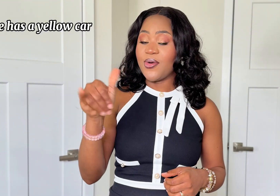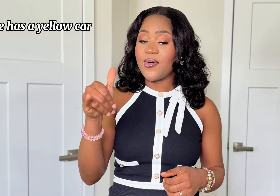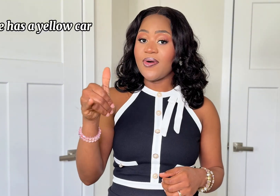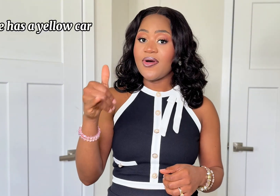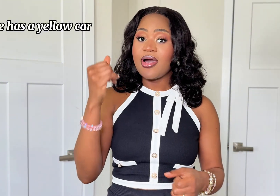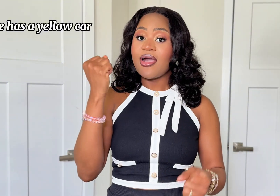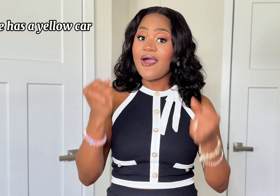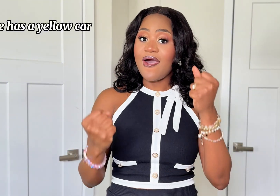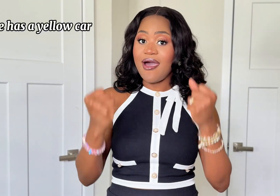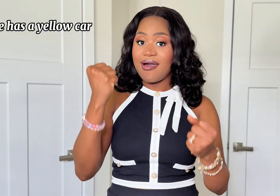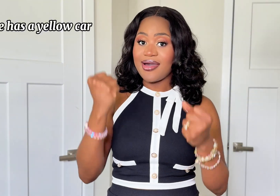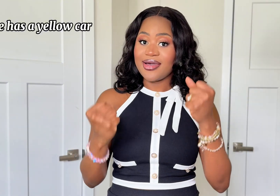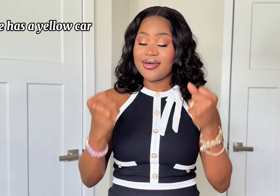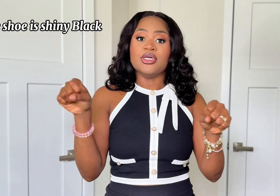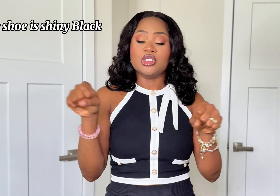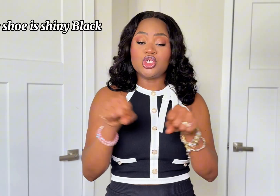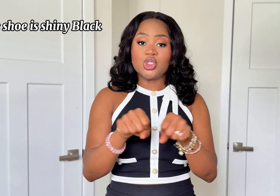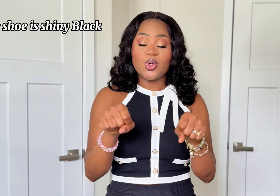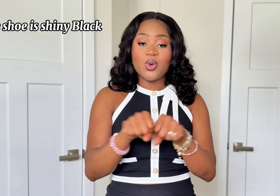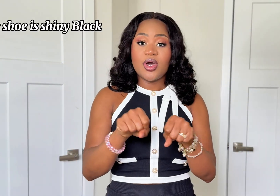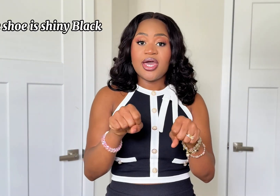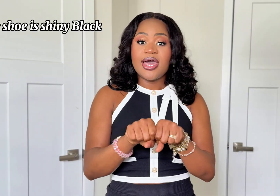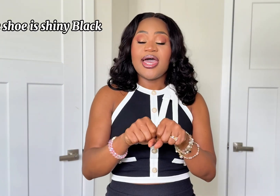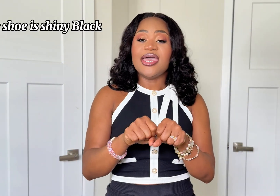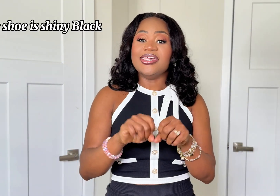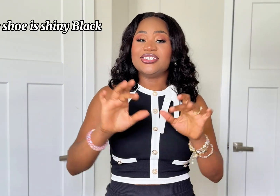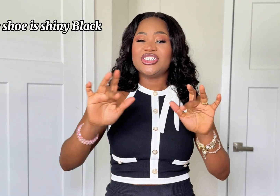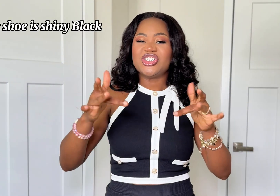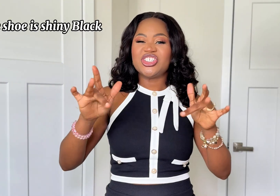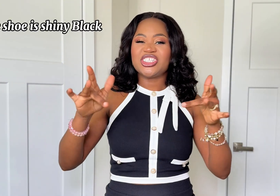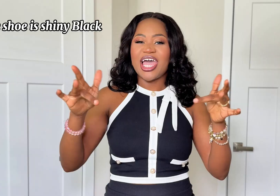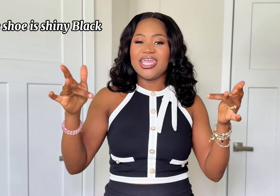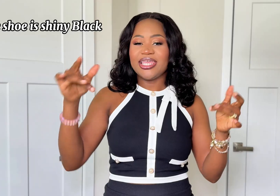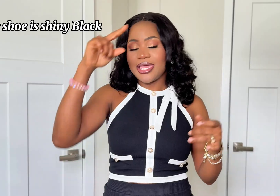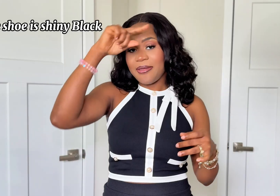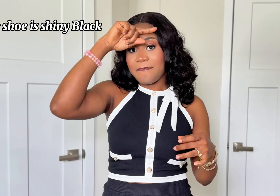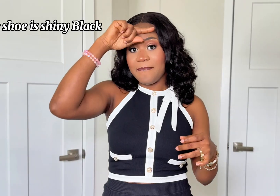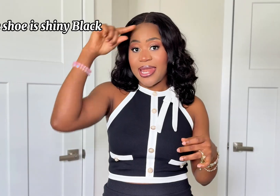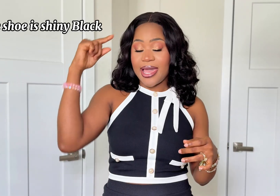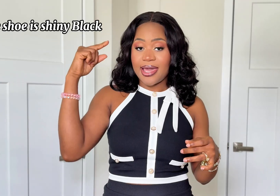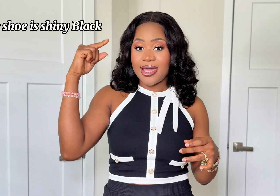yellow car. The shoe is shiny